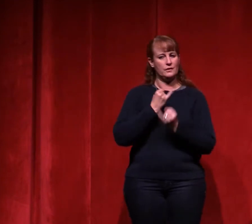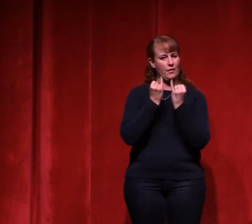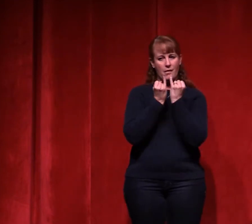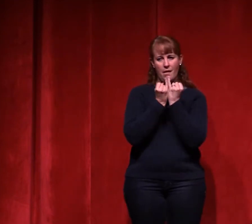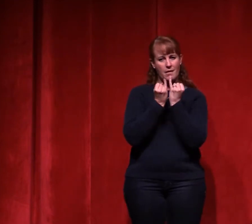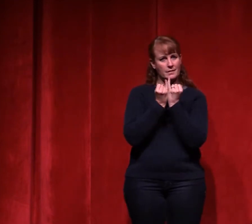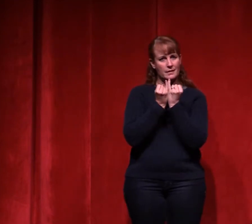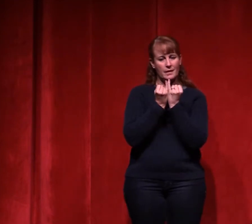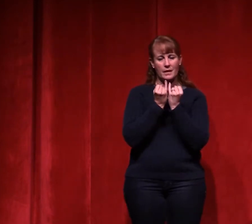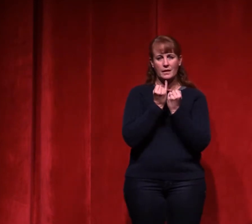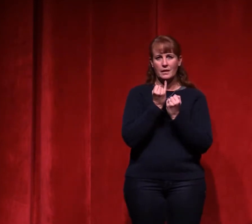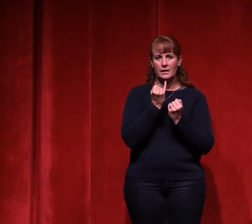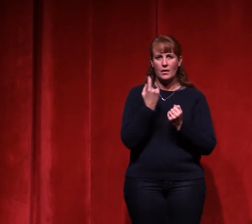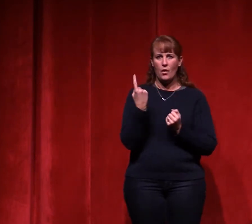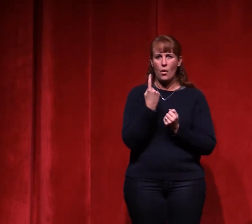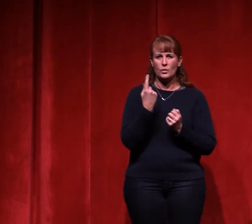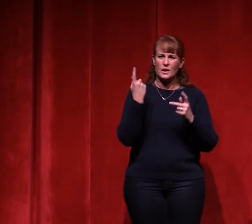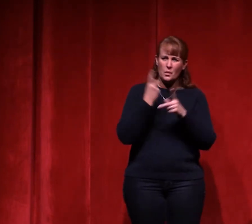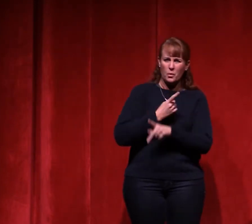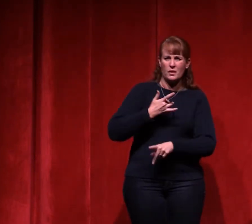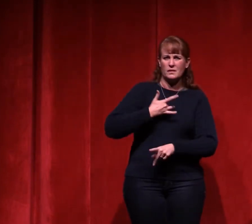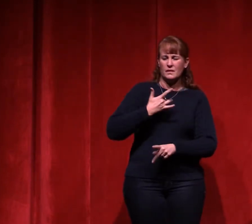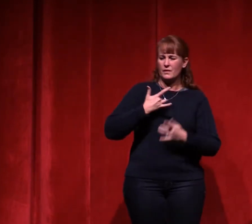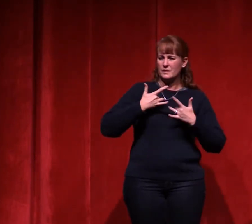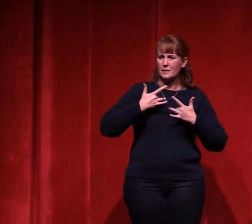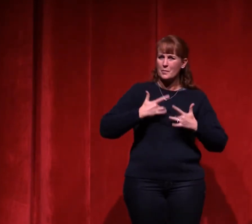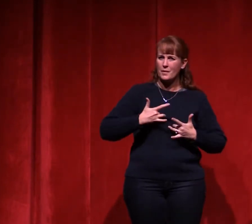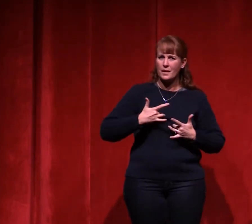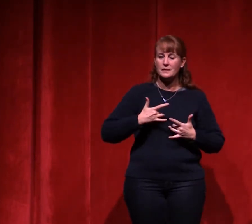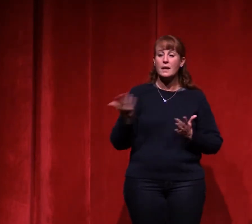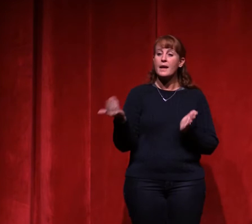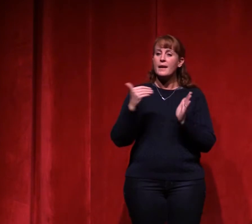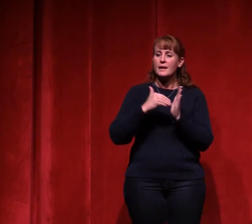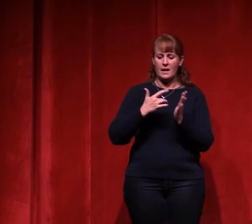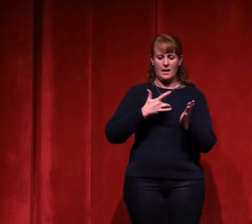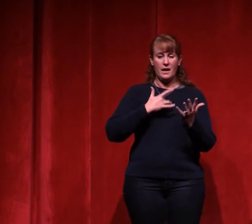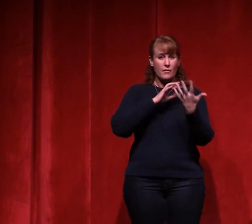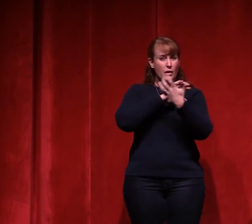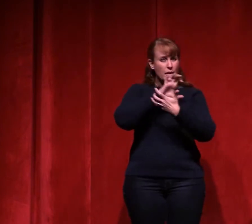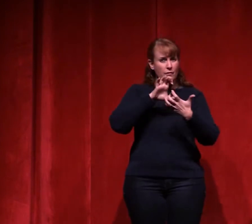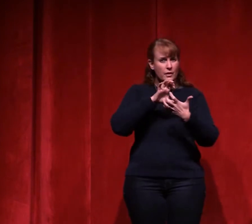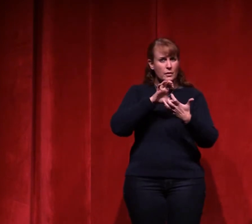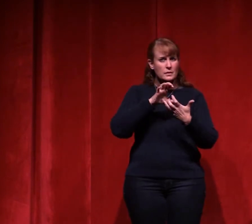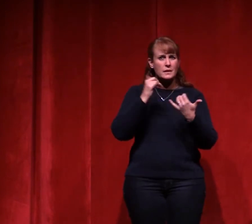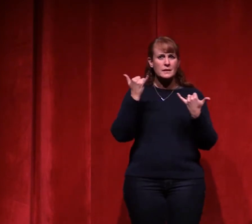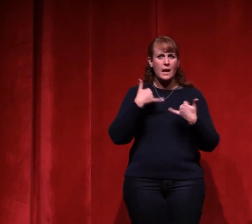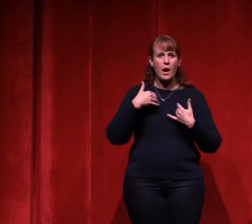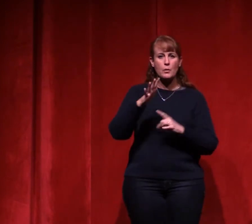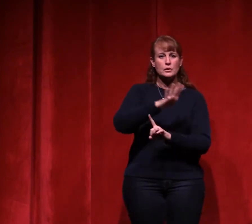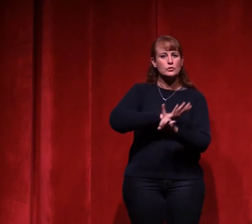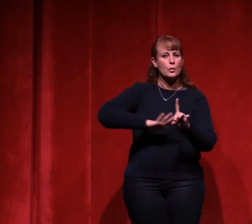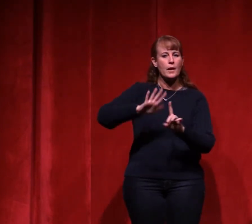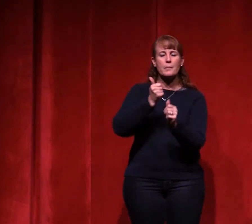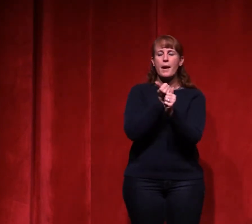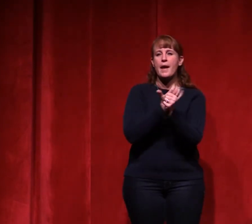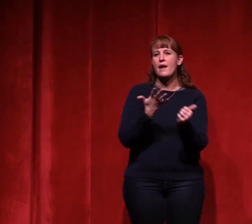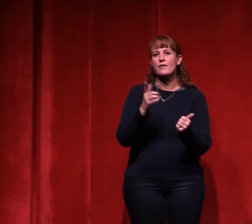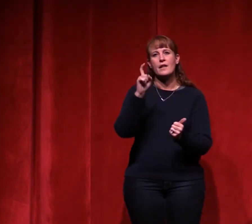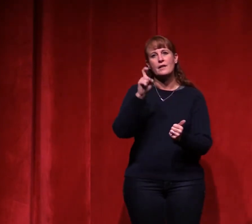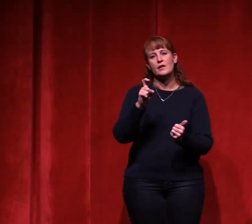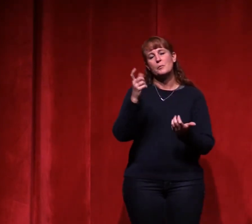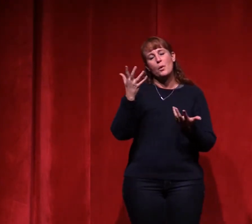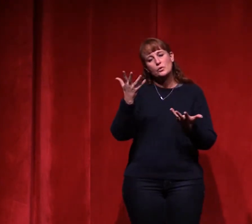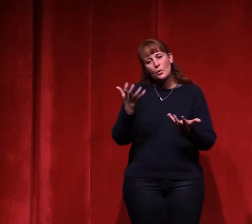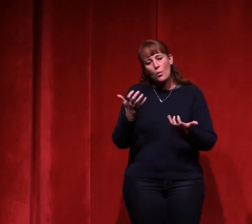which only compounded my feelings of depression. And again, I was confused, because here I was surrounded by all these things you're supposed to